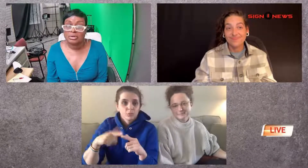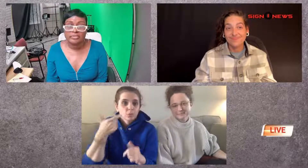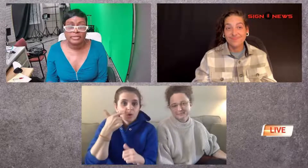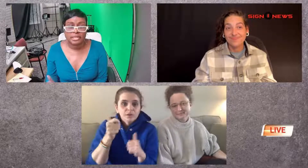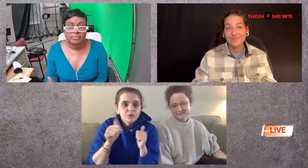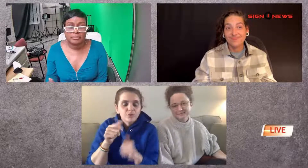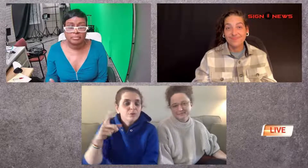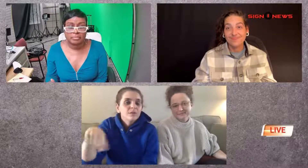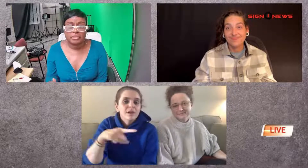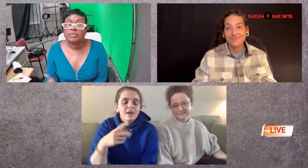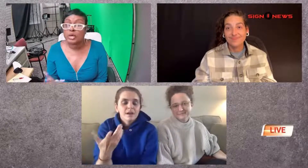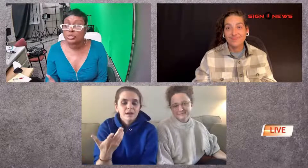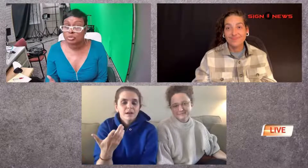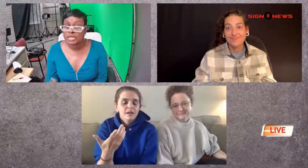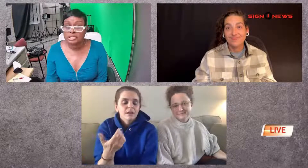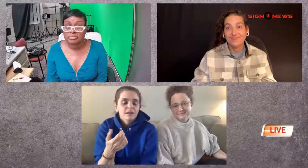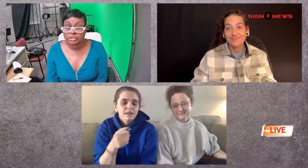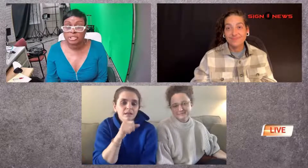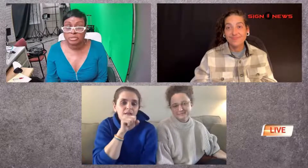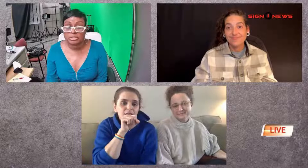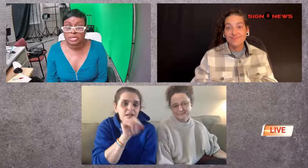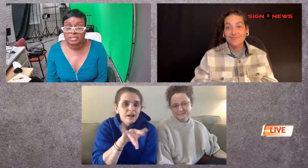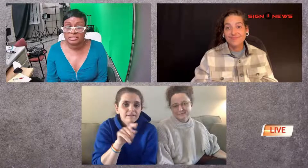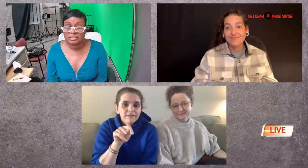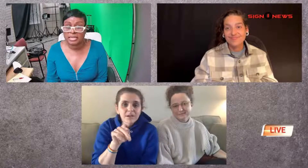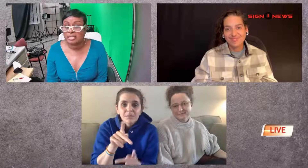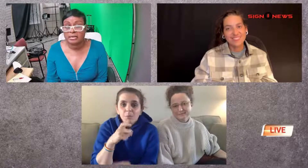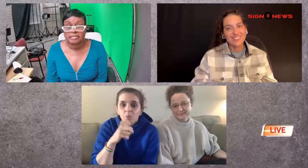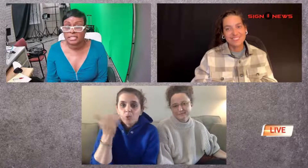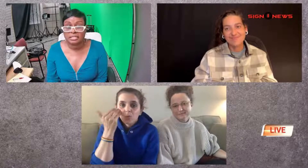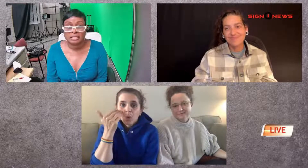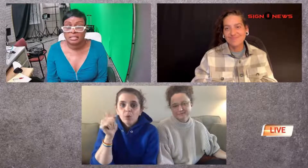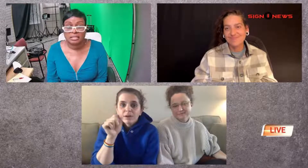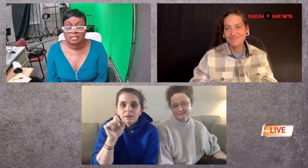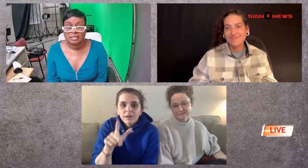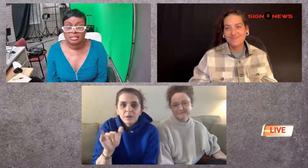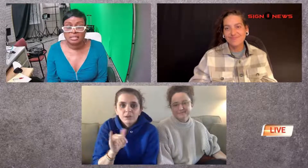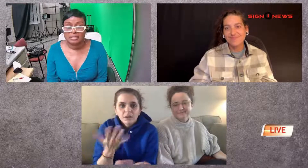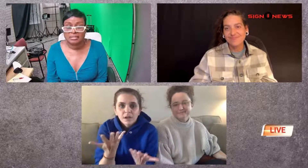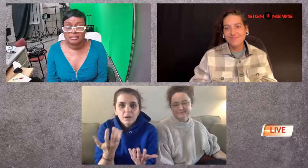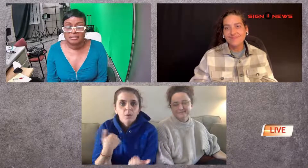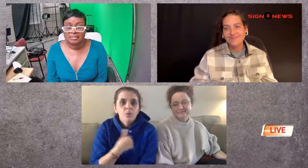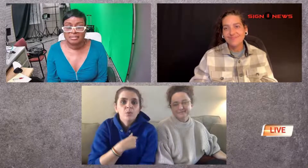You know, even the coders watched up to show it as well, and they loved it.